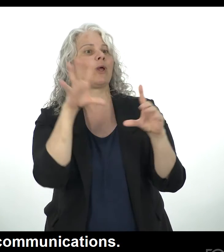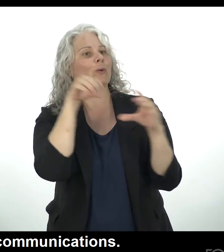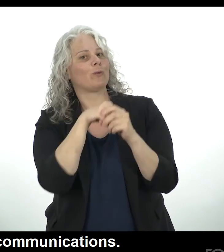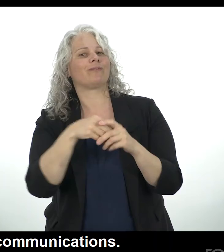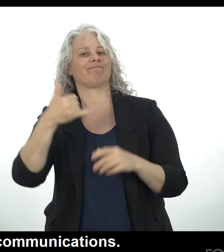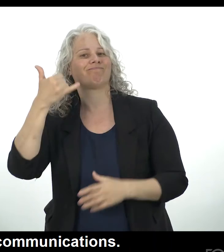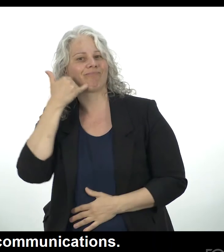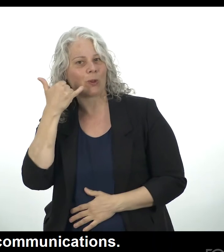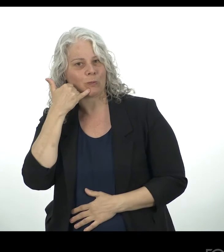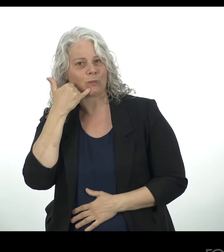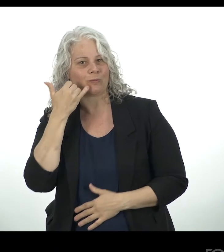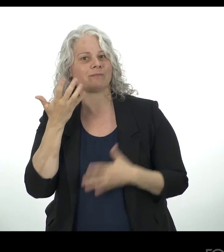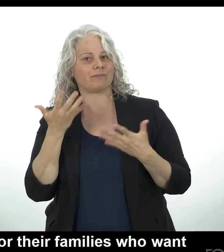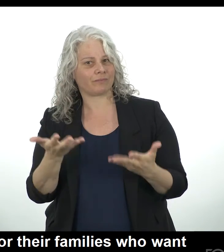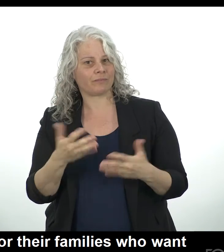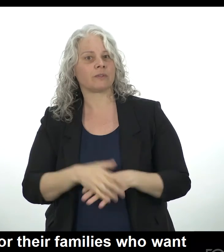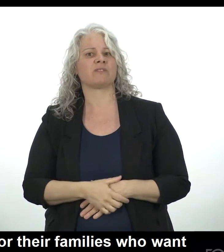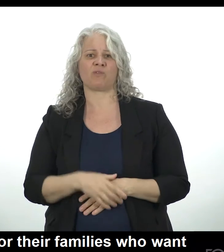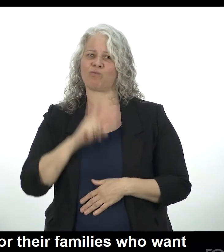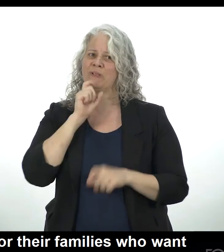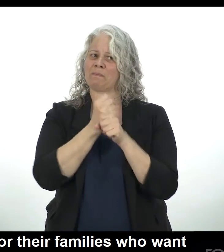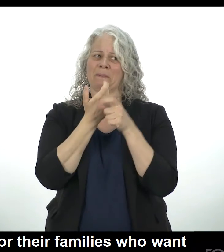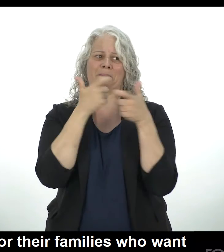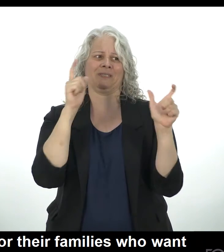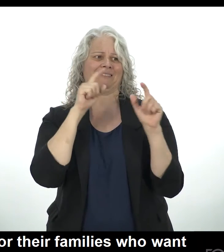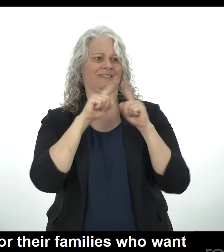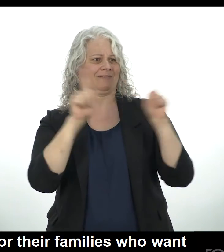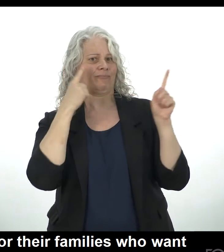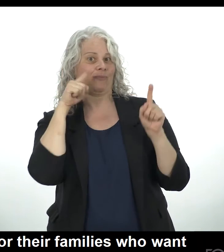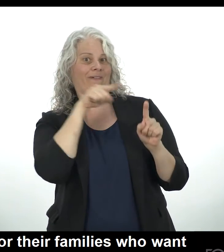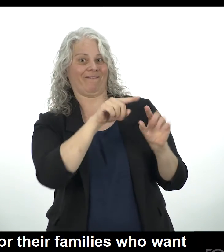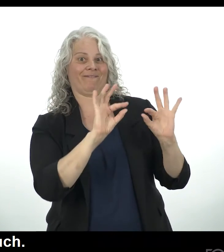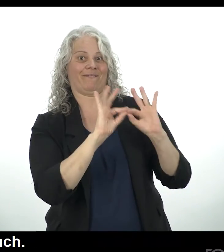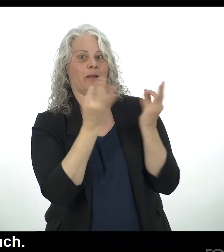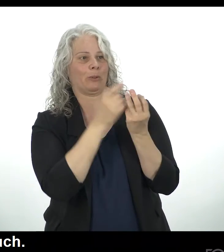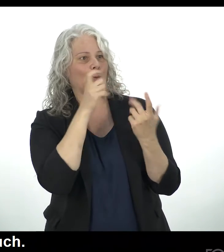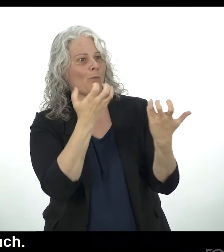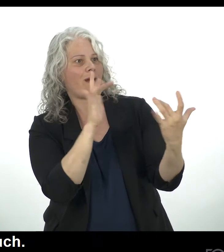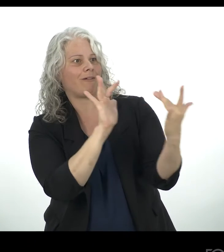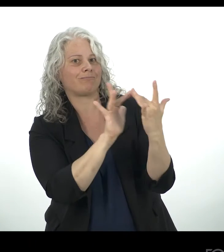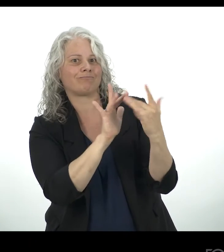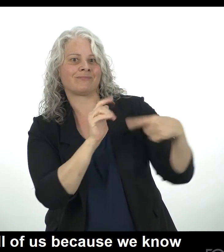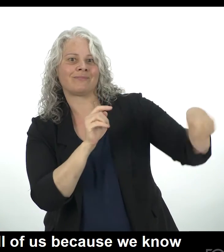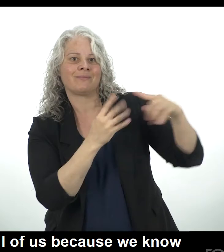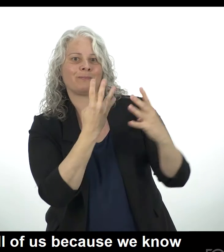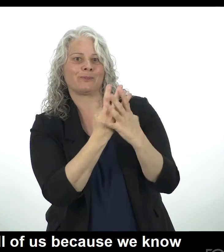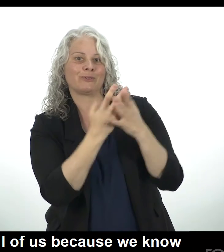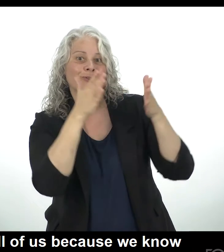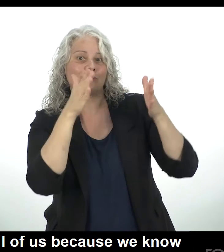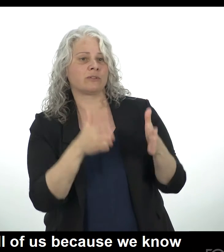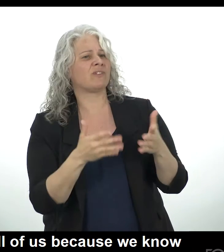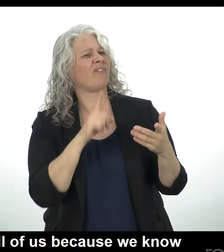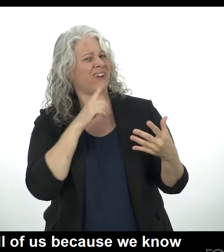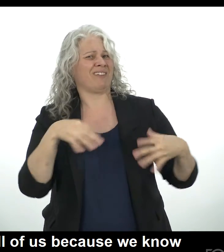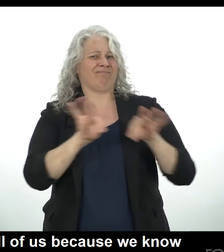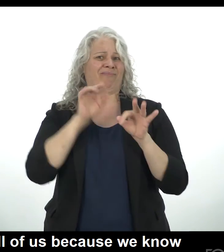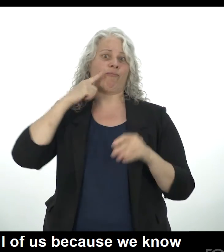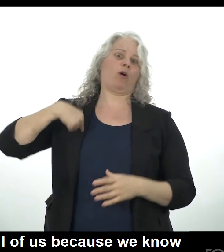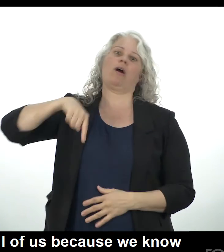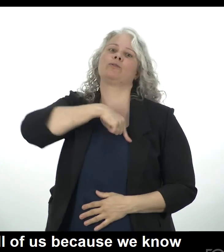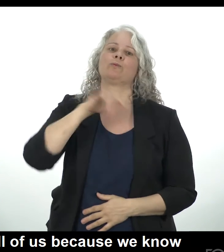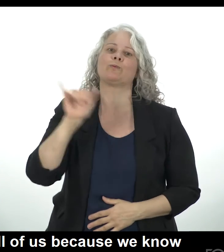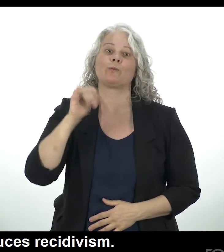to telecommunications. That makes a really big difference for their families who want to keep in touch. But it makes a big difference for all of